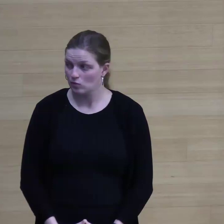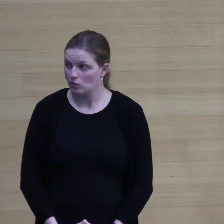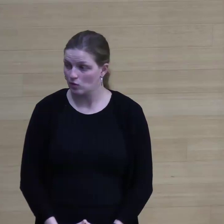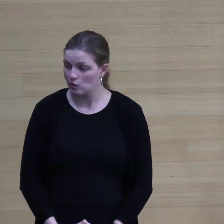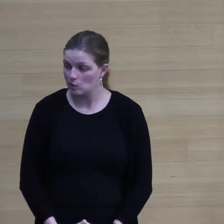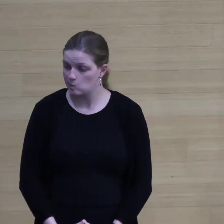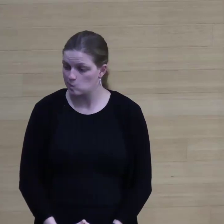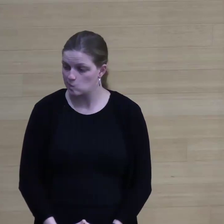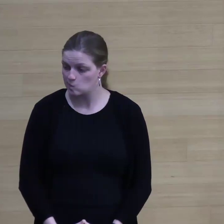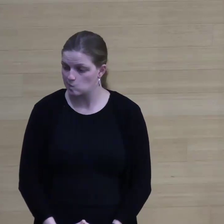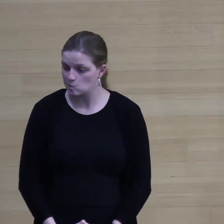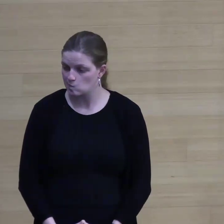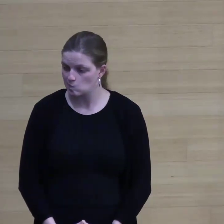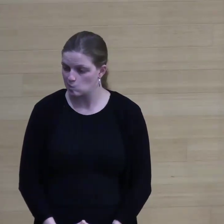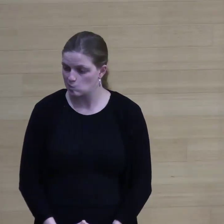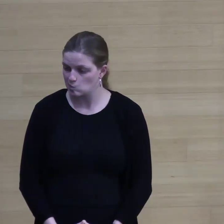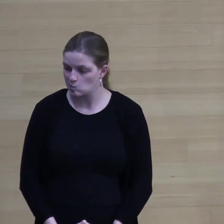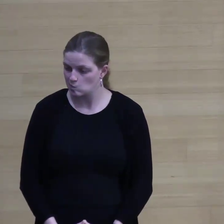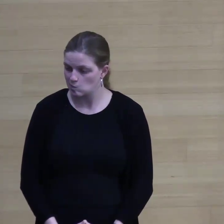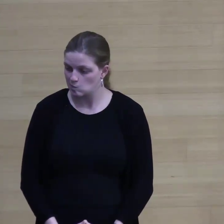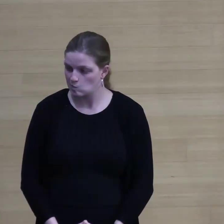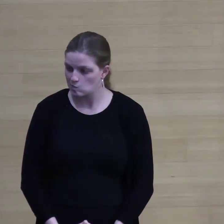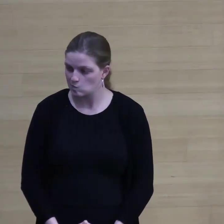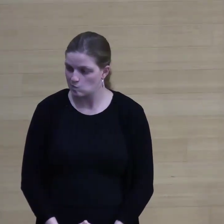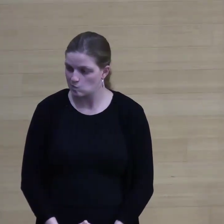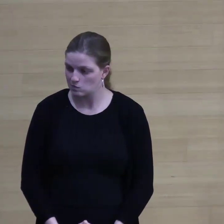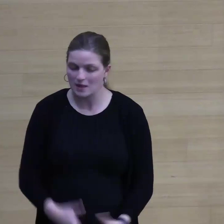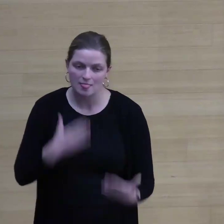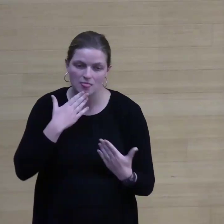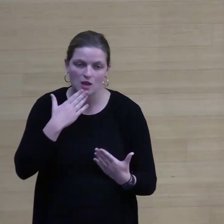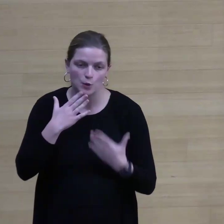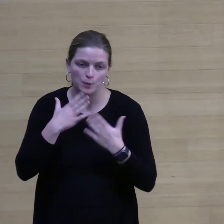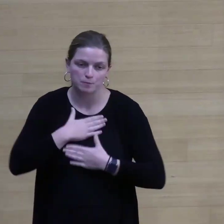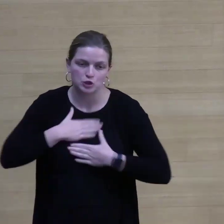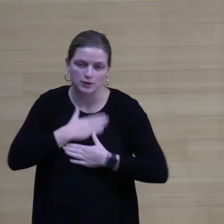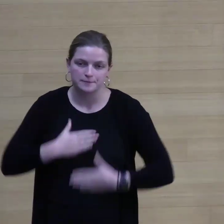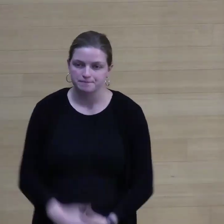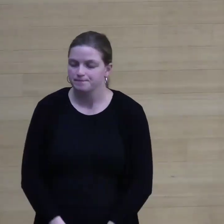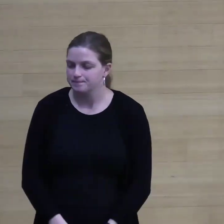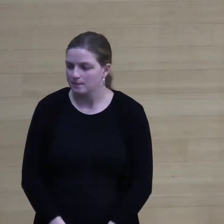This is the book. Thank you. Really appreciate that. Thank you.